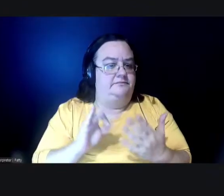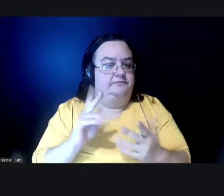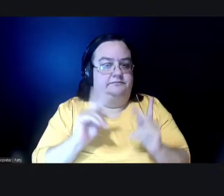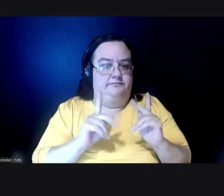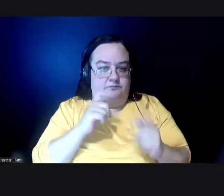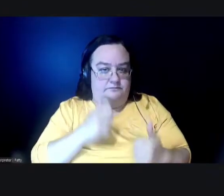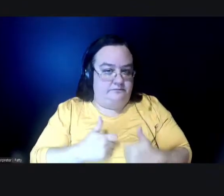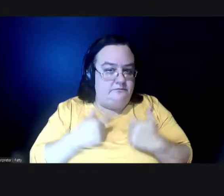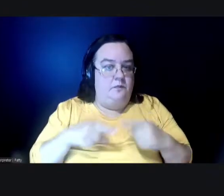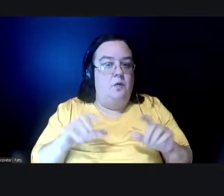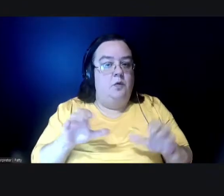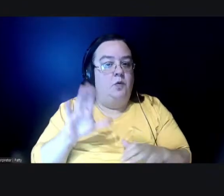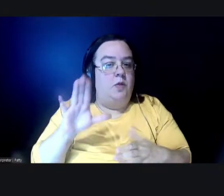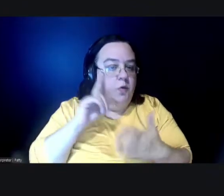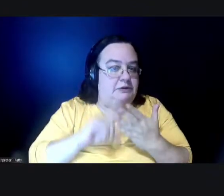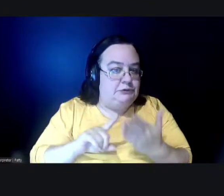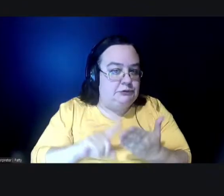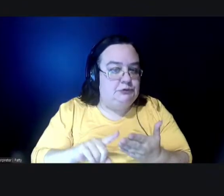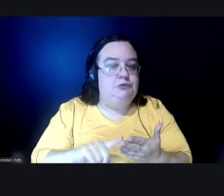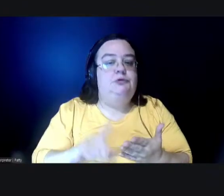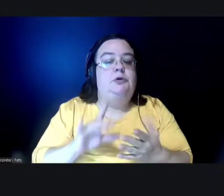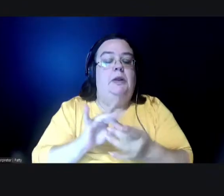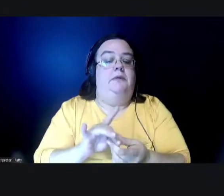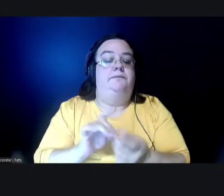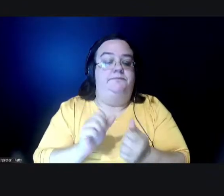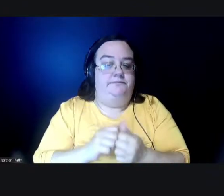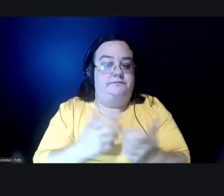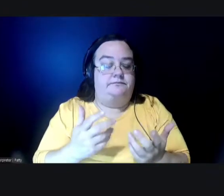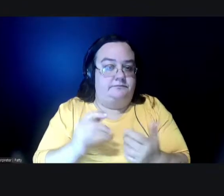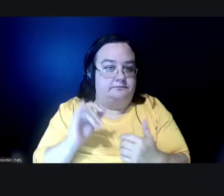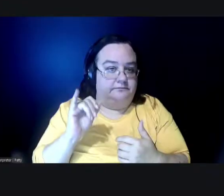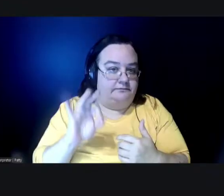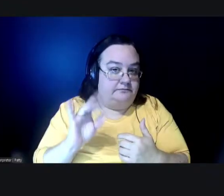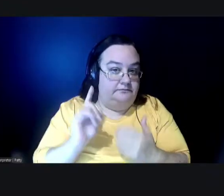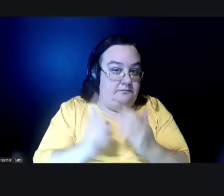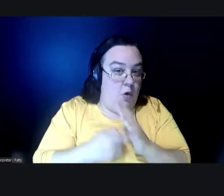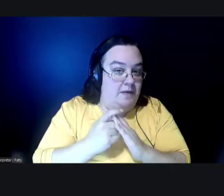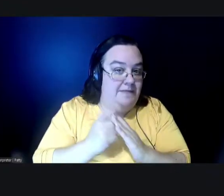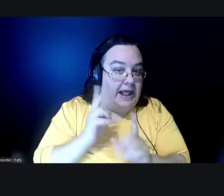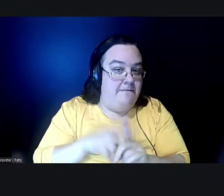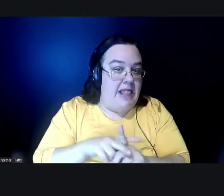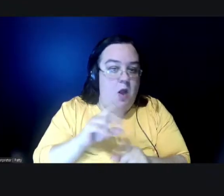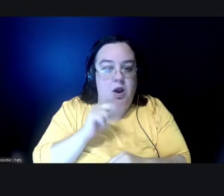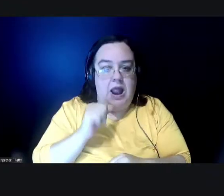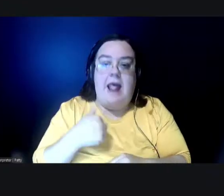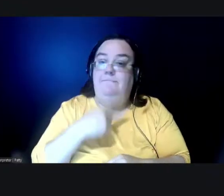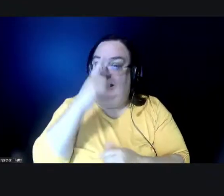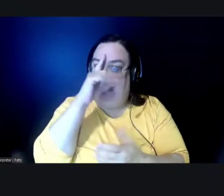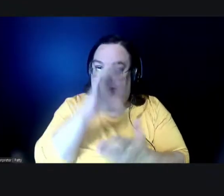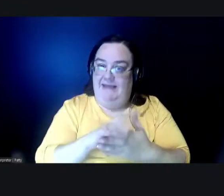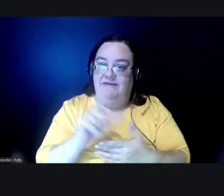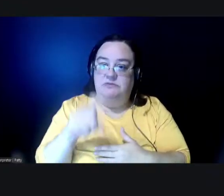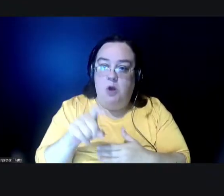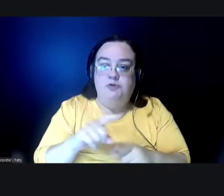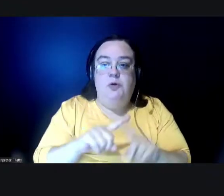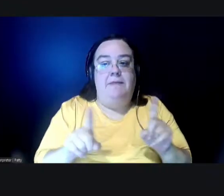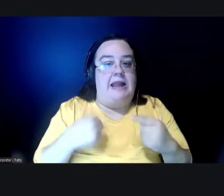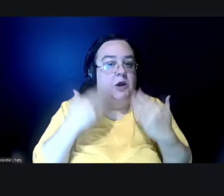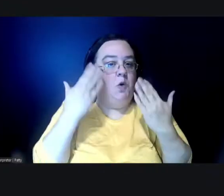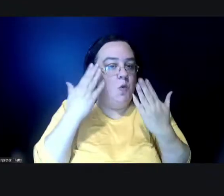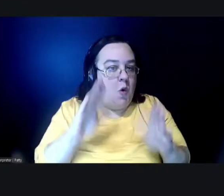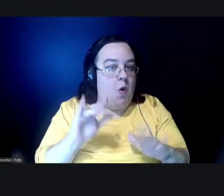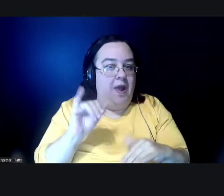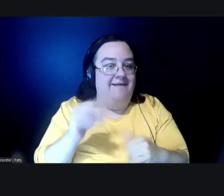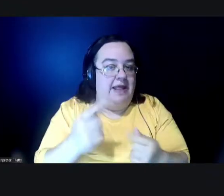they're doing the research as to, if it automatically applies or not, and I believe that it's supposed to, but I don't know that anybody's